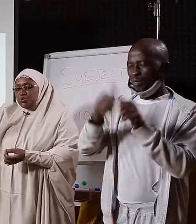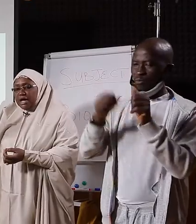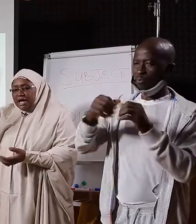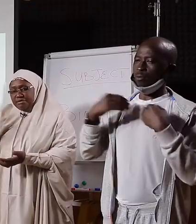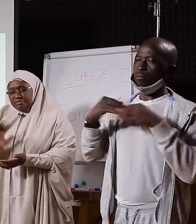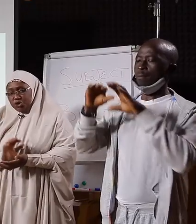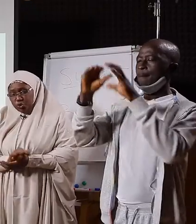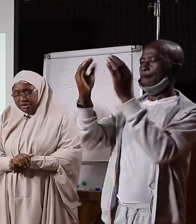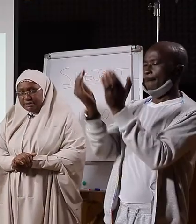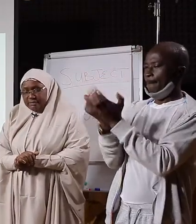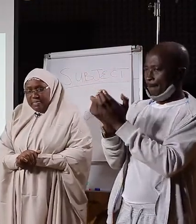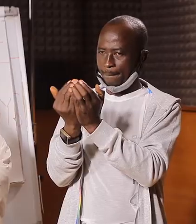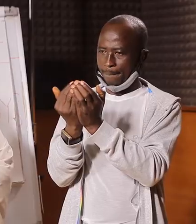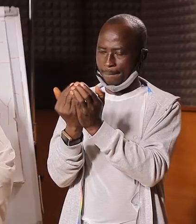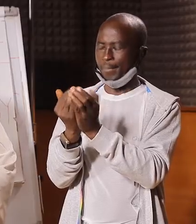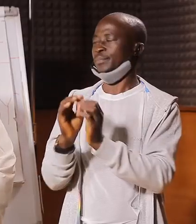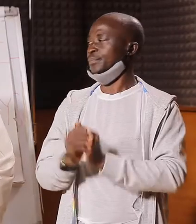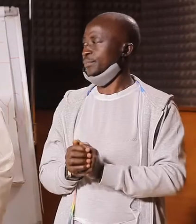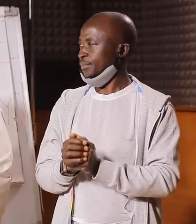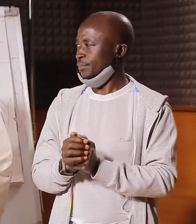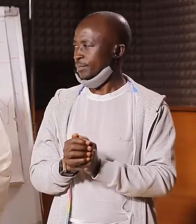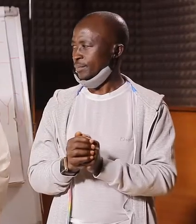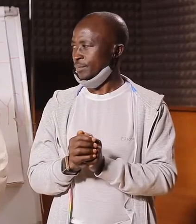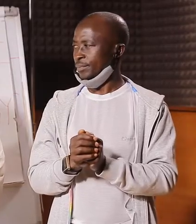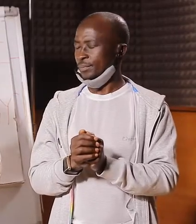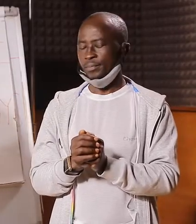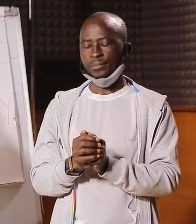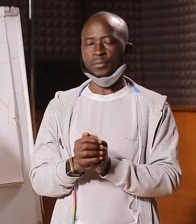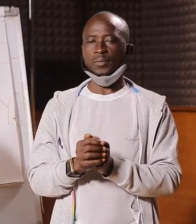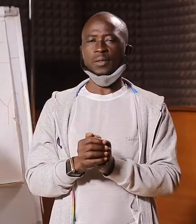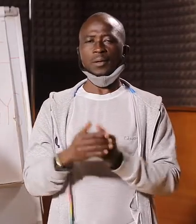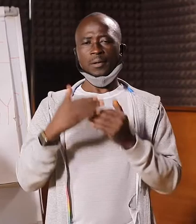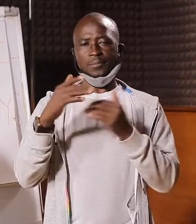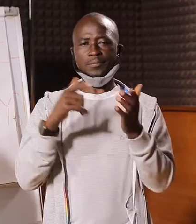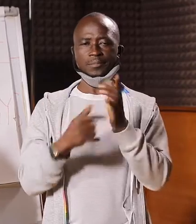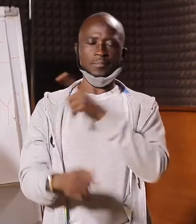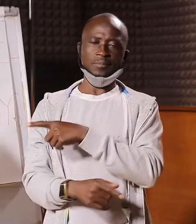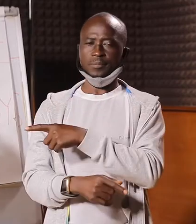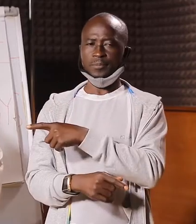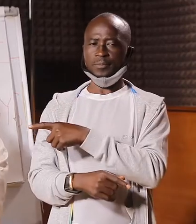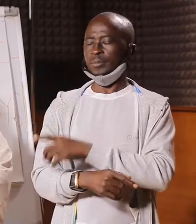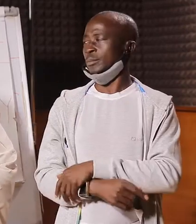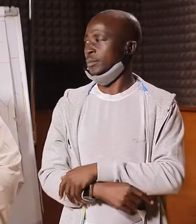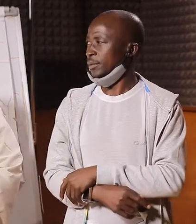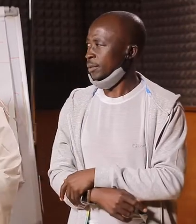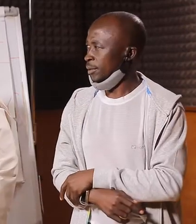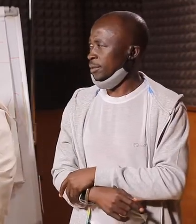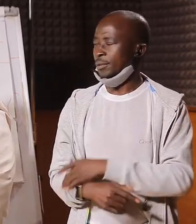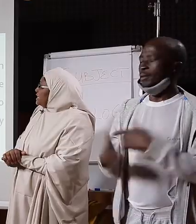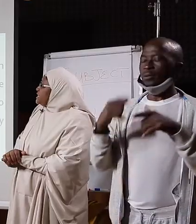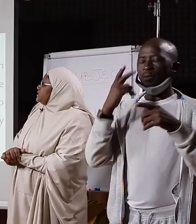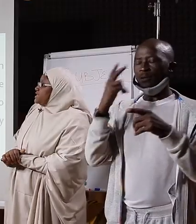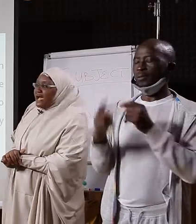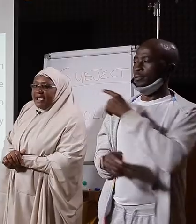in a particular unit. So having discussed the 4 types of dehiscent, dry dehiscent fruit, let's now